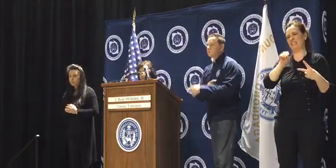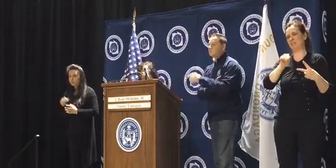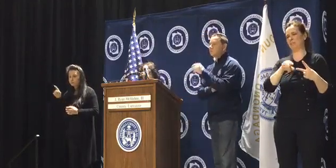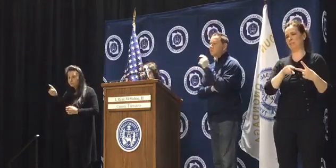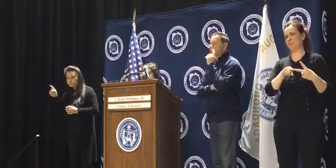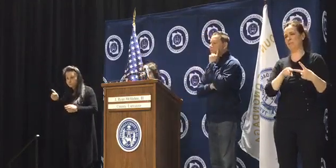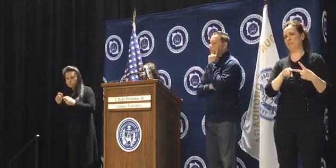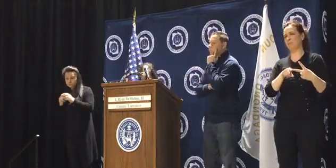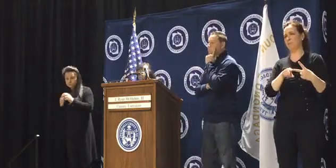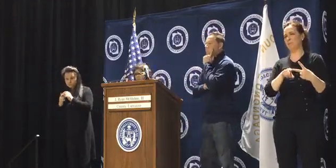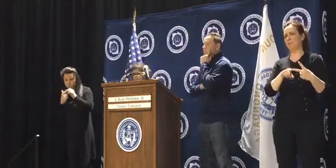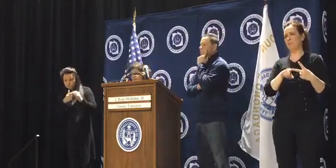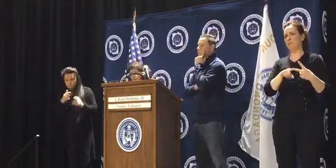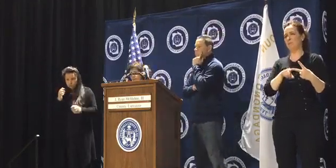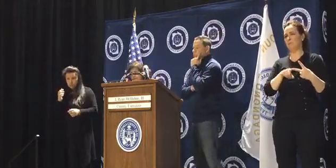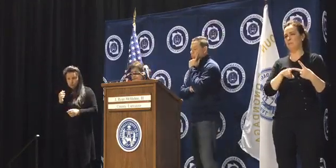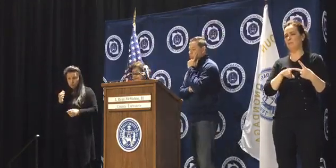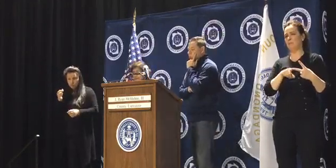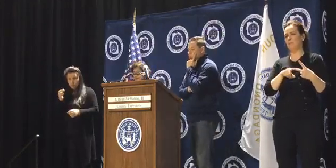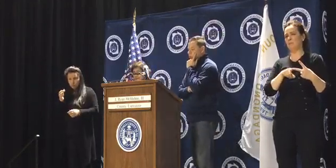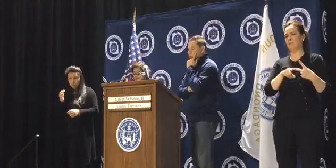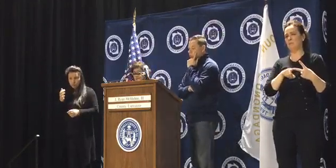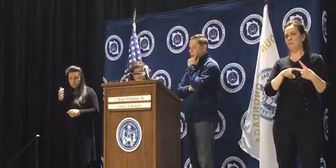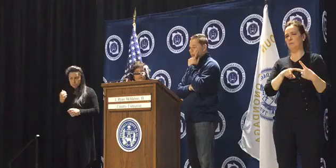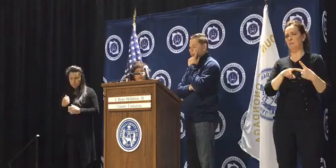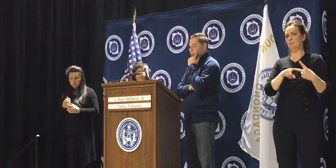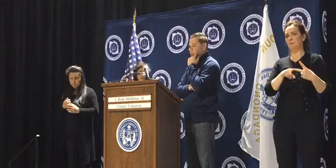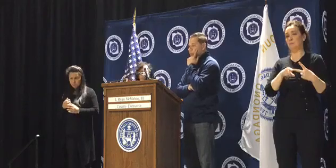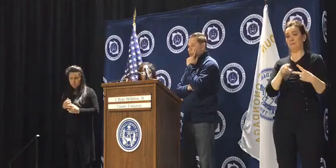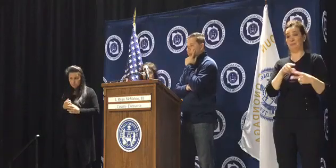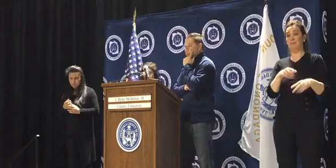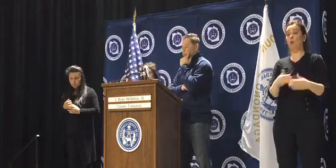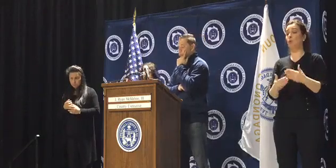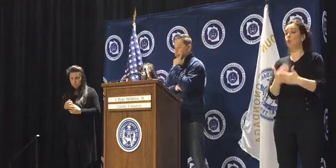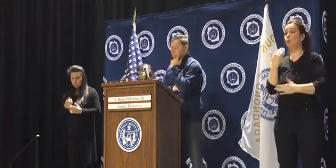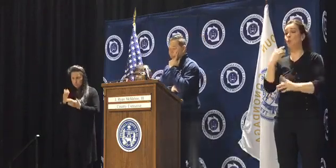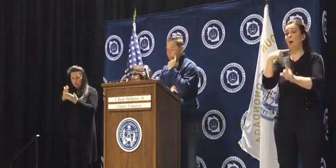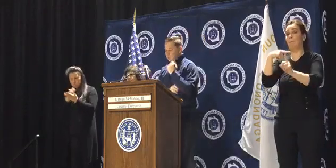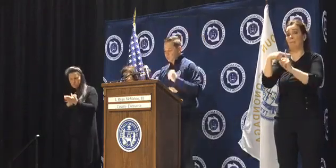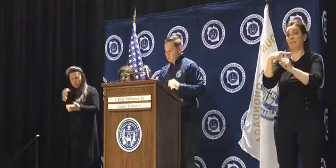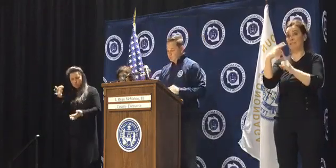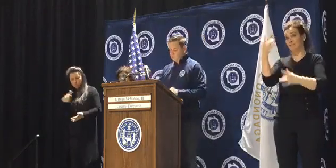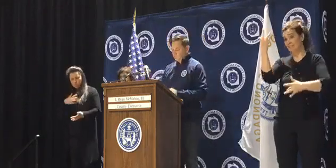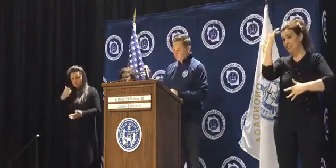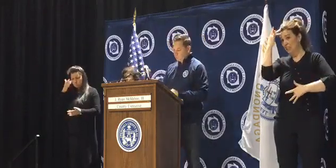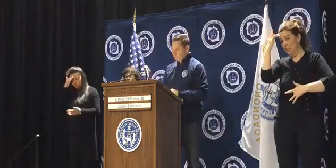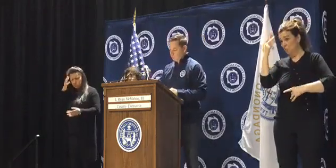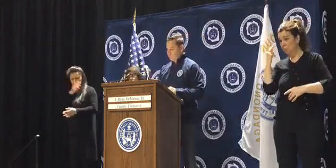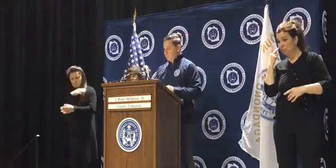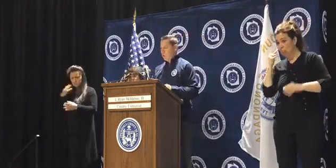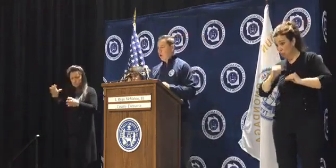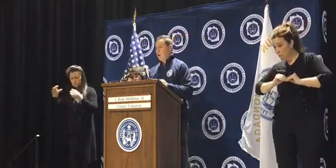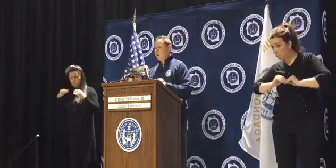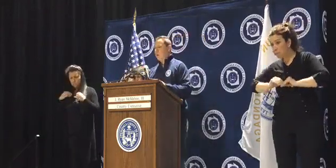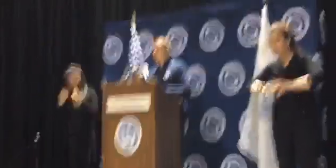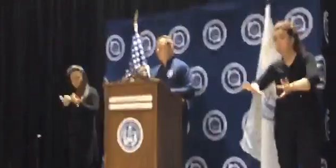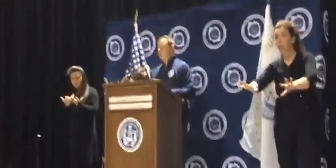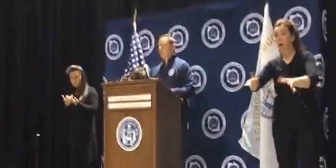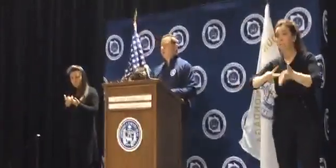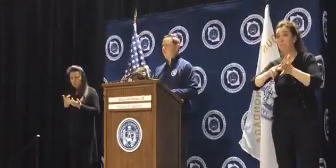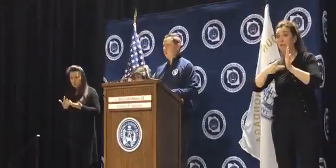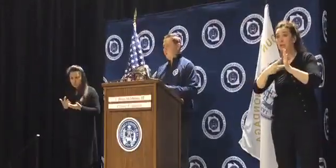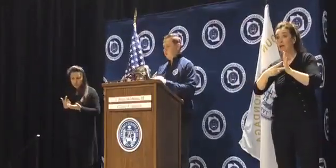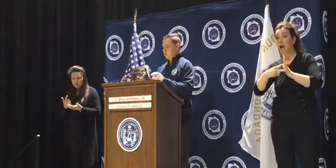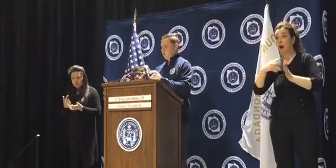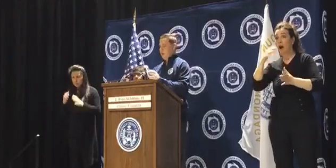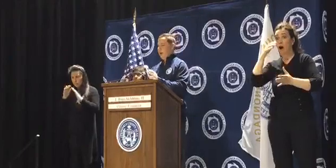a pattern about how they're spread across Onondaga County? Are any connected, husband and wife, families? The new